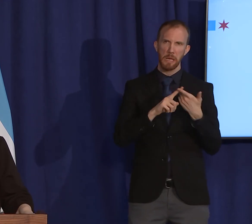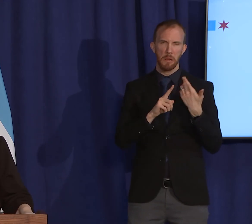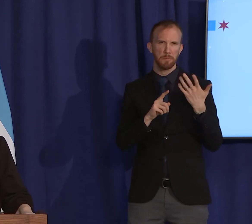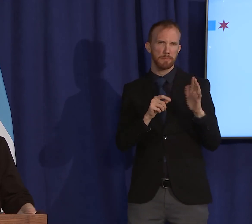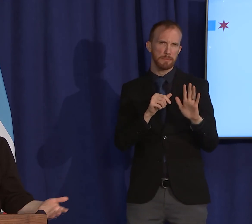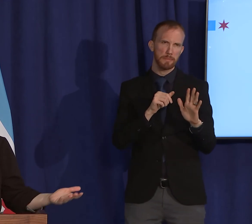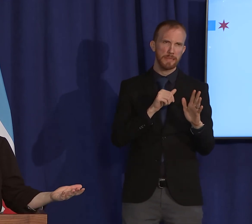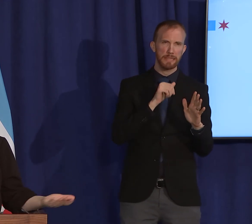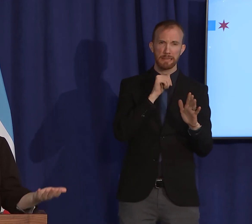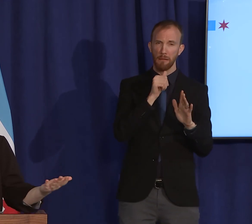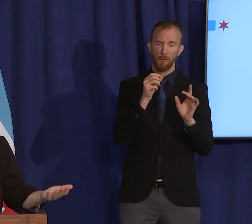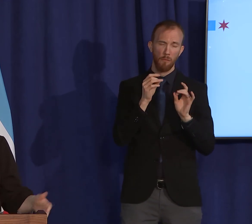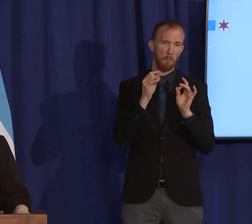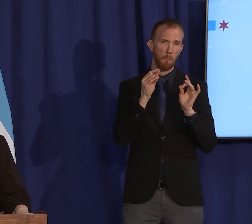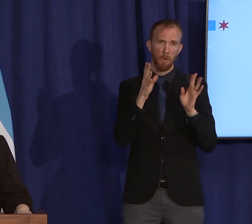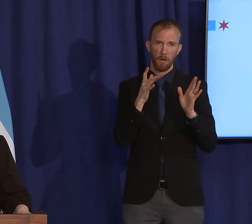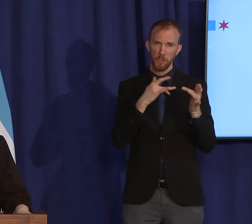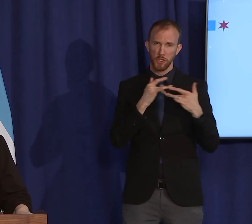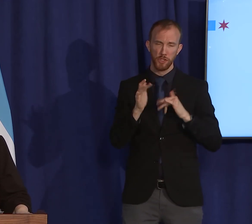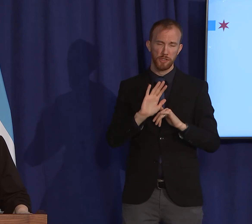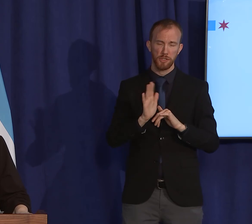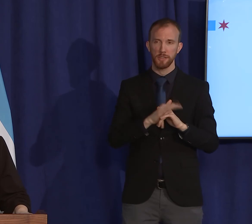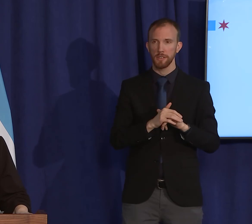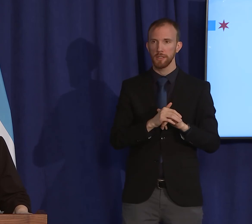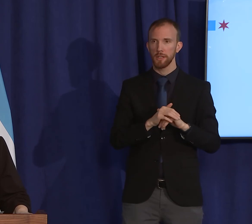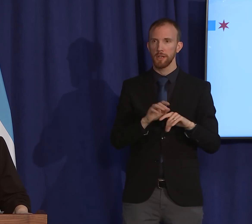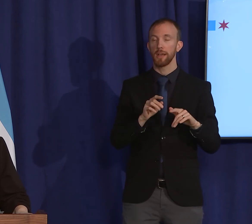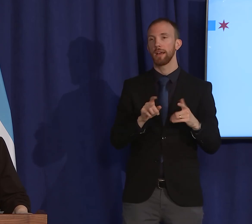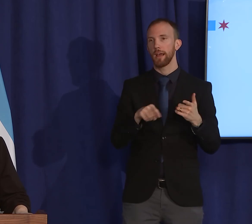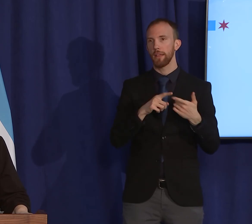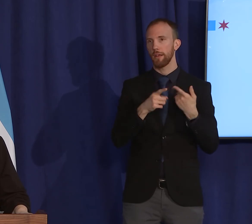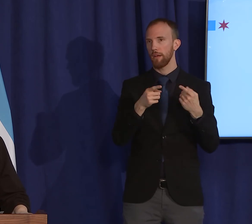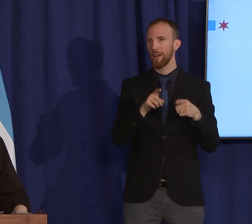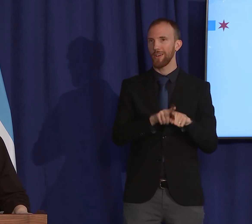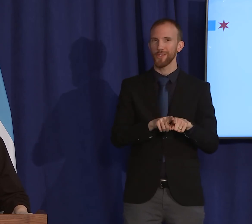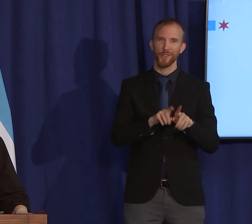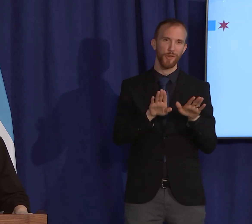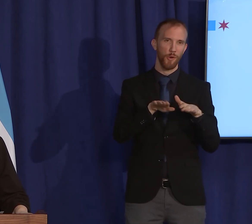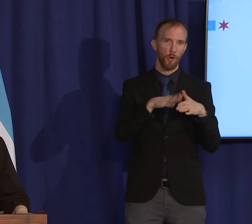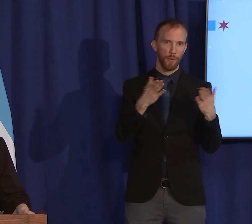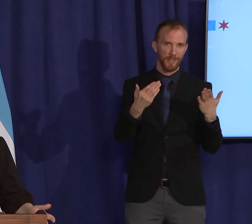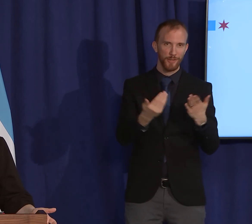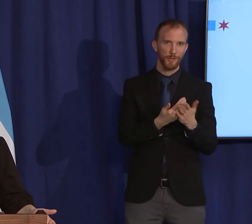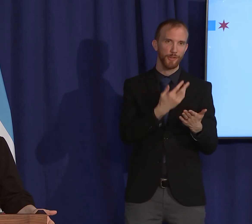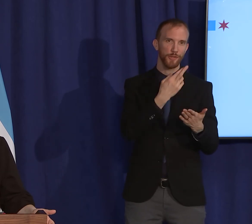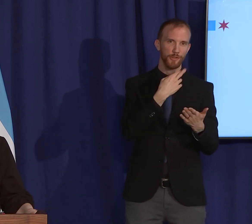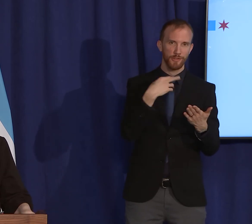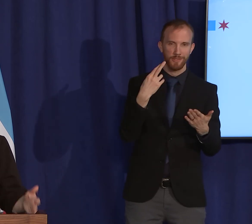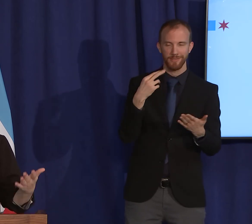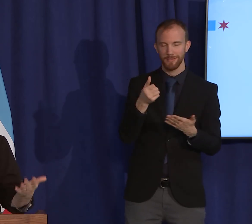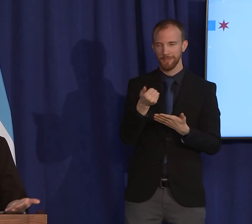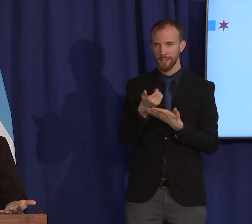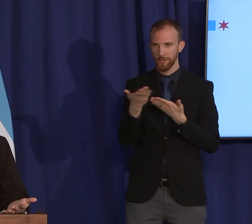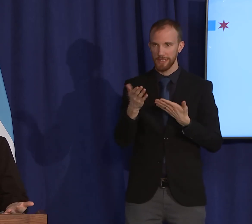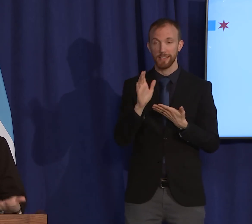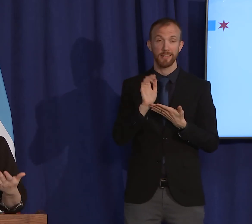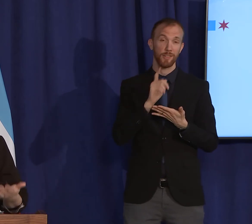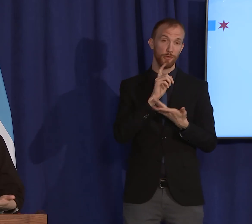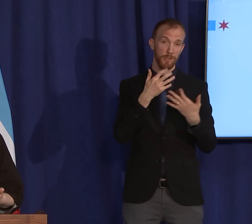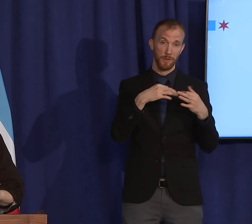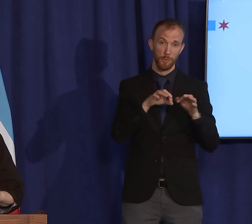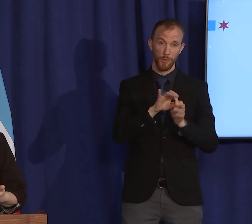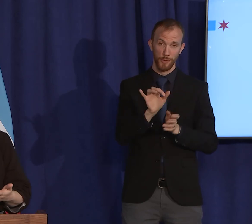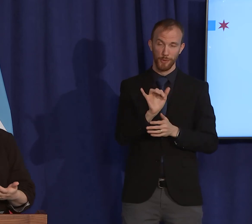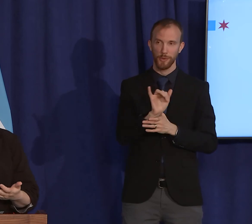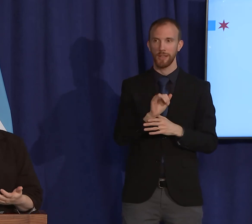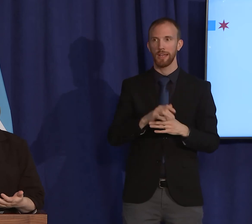ways, and then the big question is, what does this mean for reopening, even though you didn't ask it? And so we are, we're not at a, I was very hopeful that this